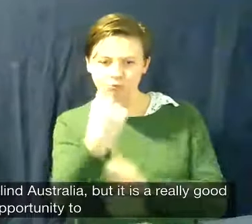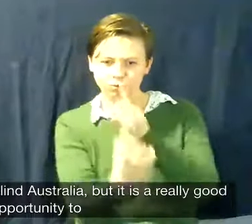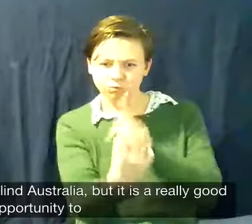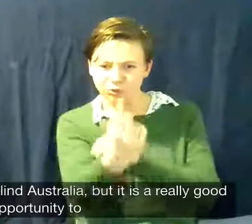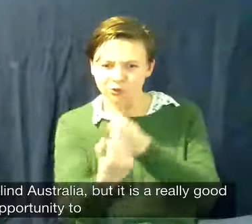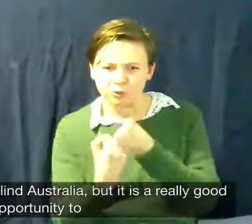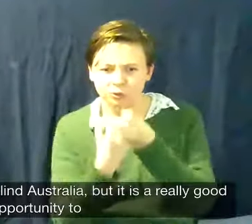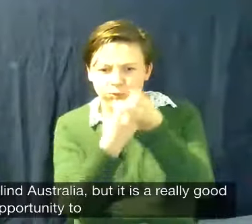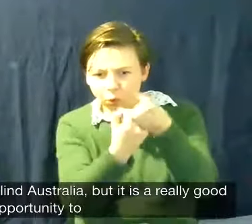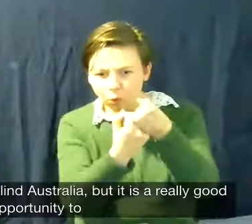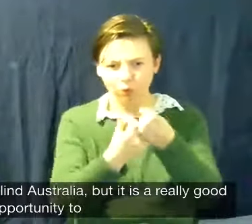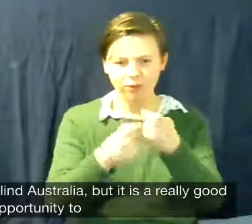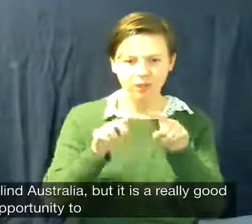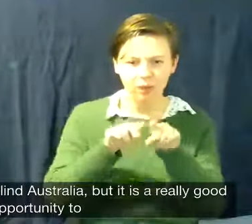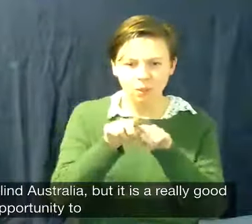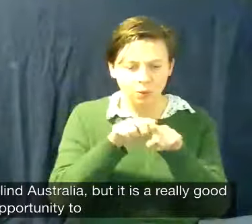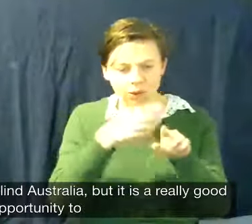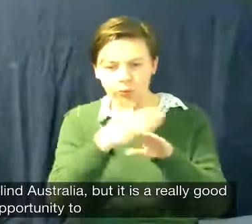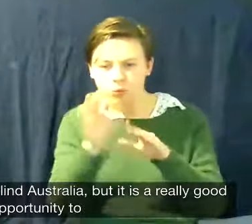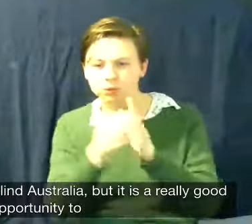learning, developing skills.